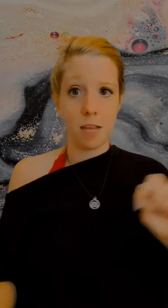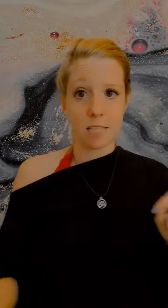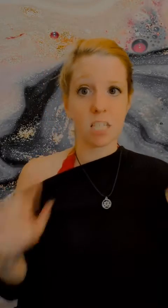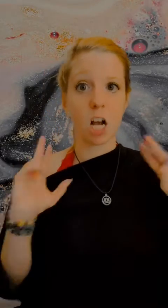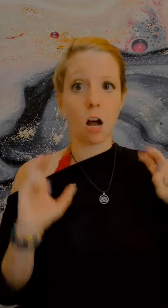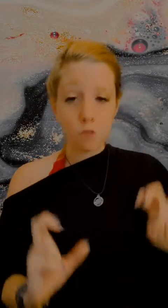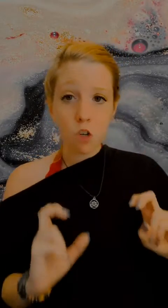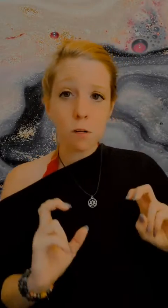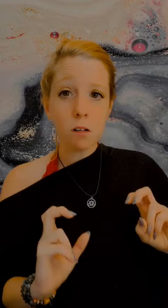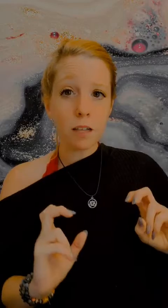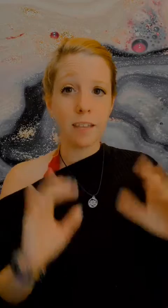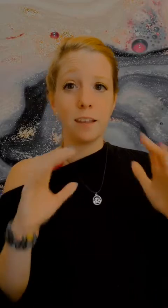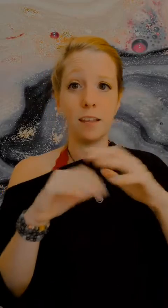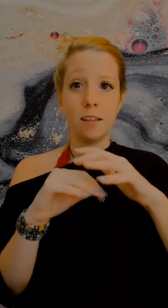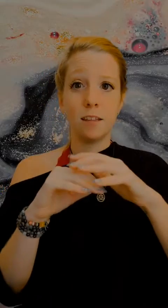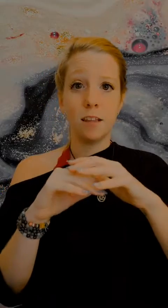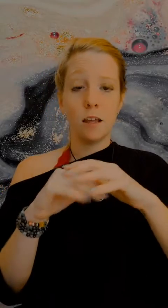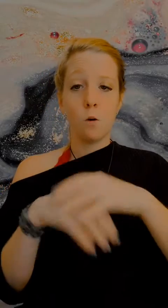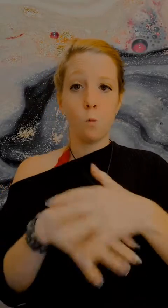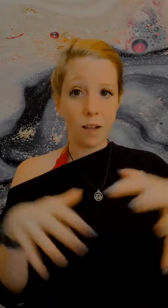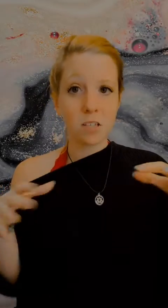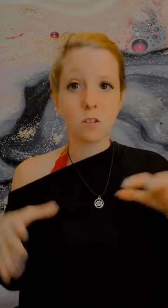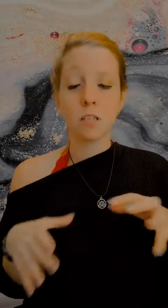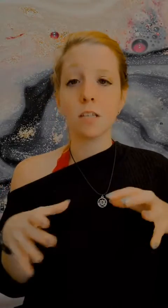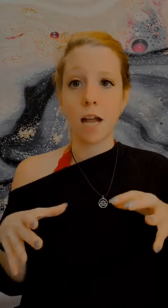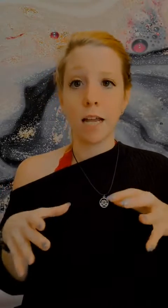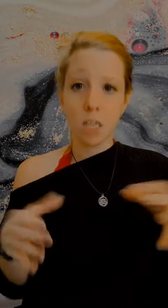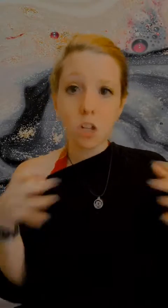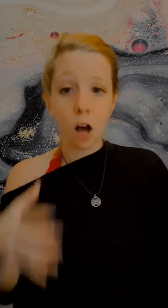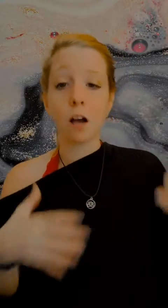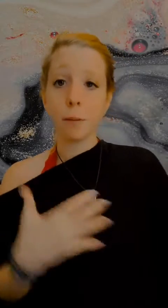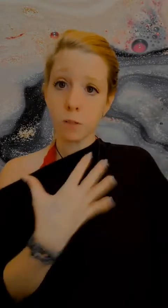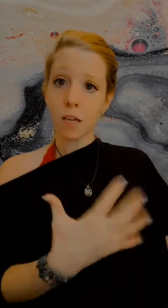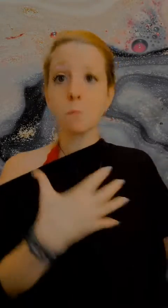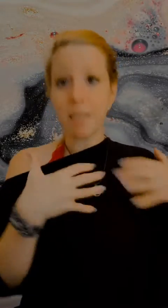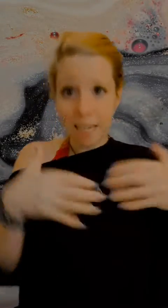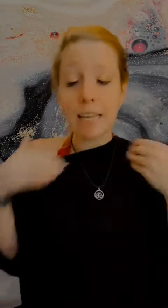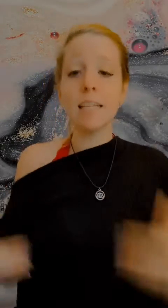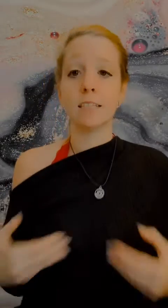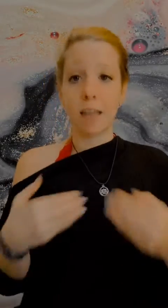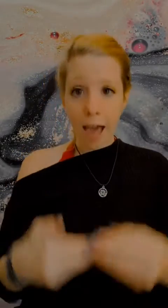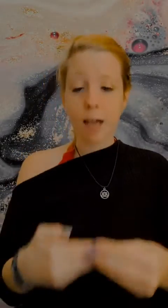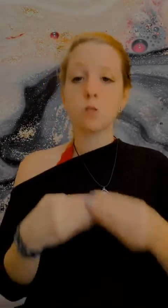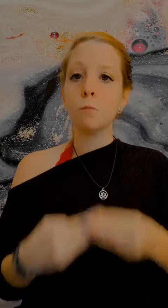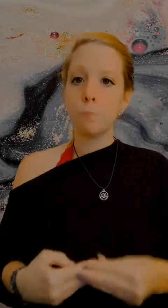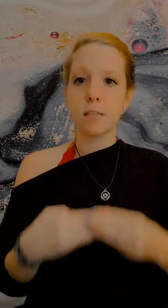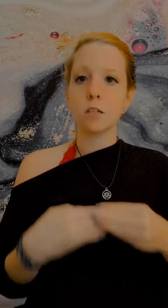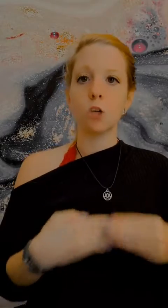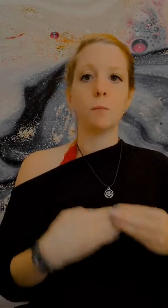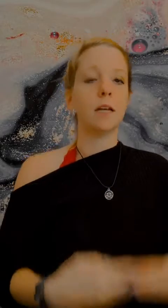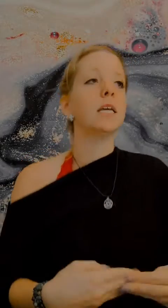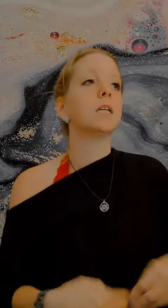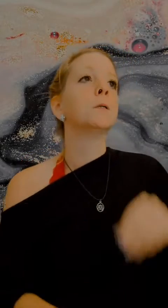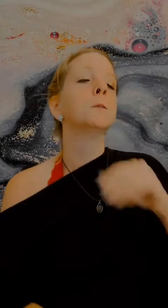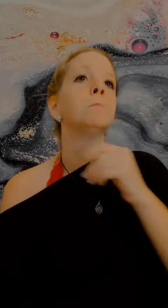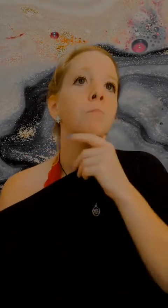us uncomfortable in Western society to talk about sex, but it is an actual basic human need.